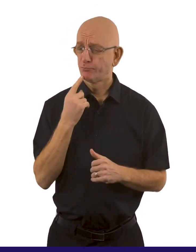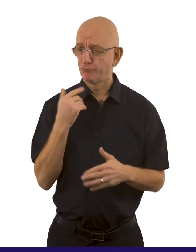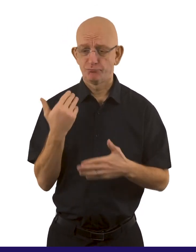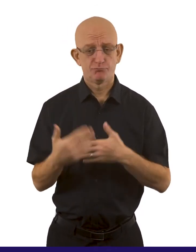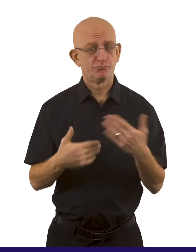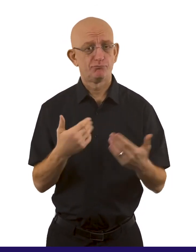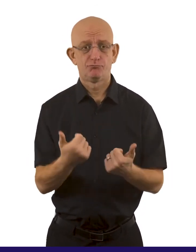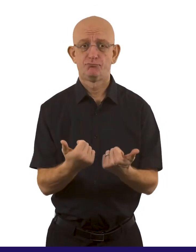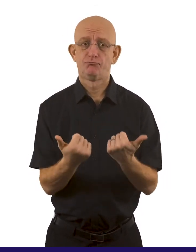very easy.